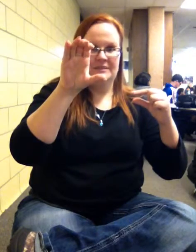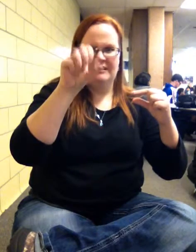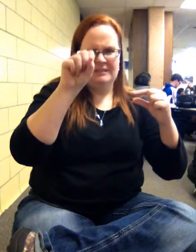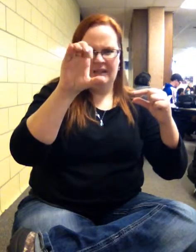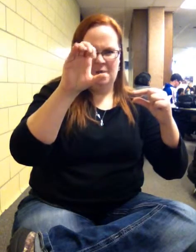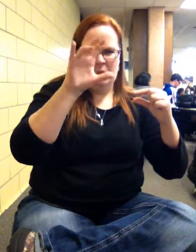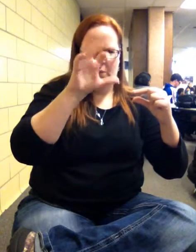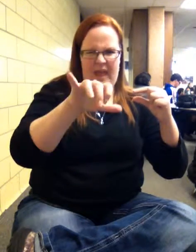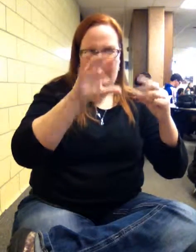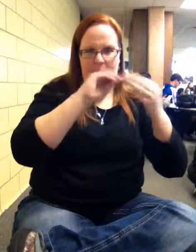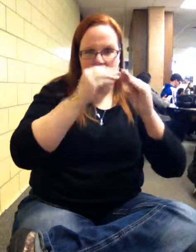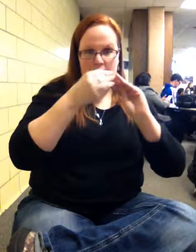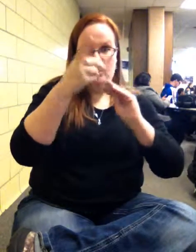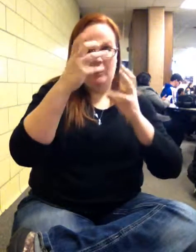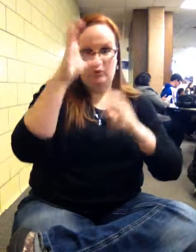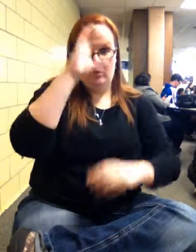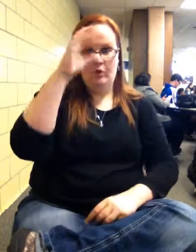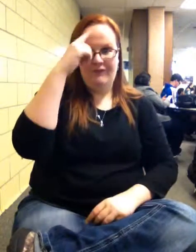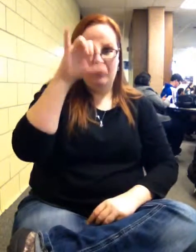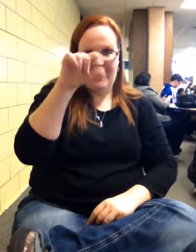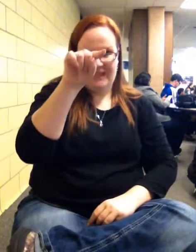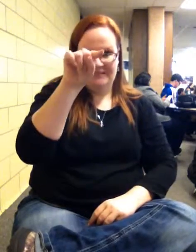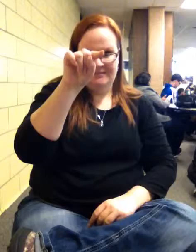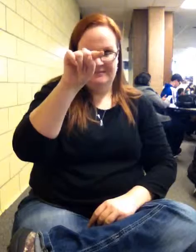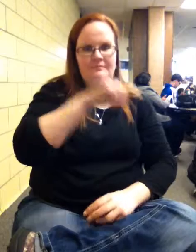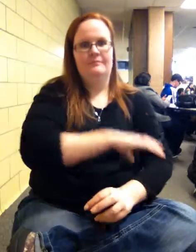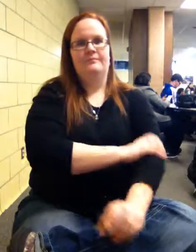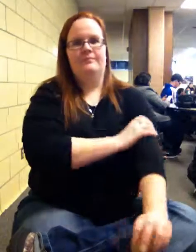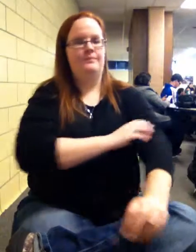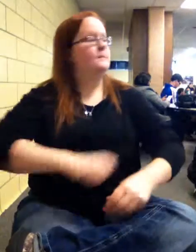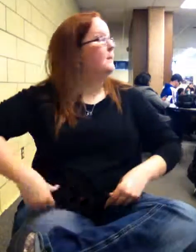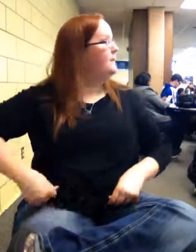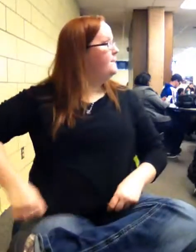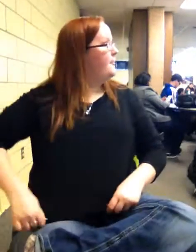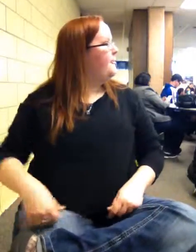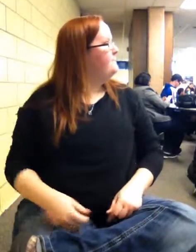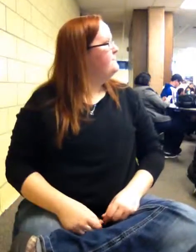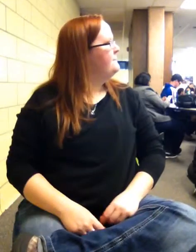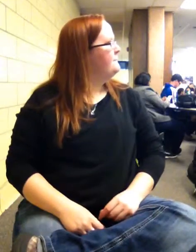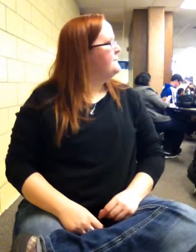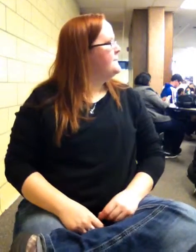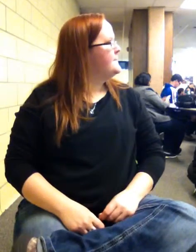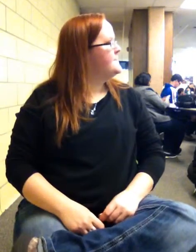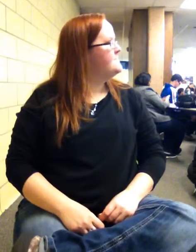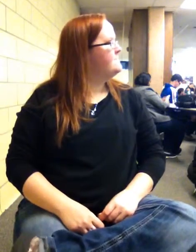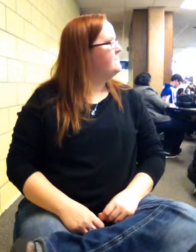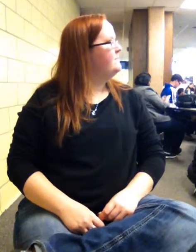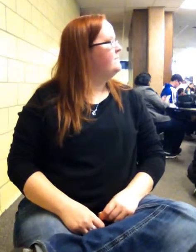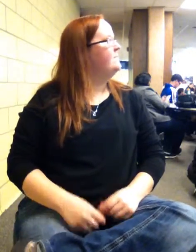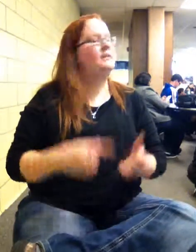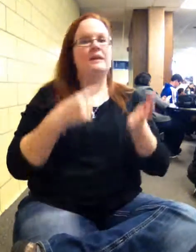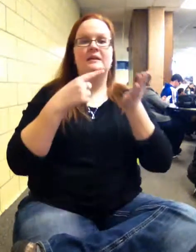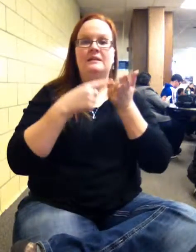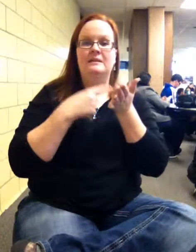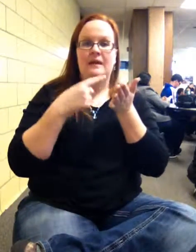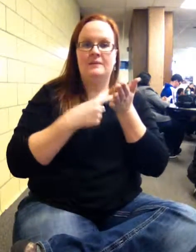72213, but maybe there isn't an exact industry average for 72211. So then what I can do is, knowing what I'm reading or